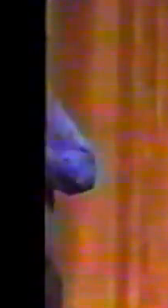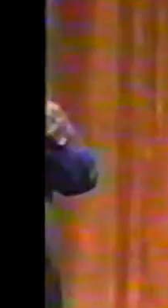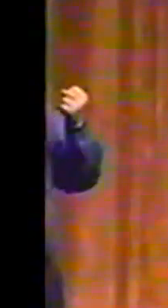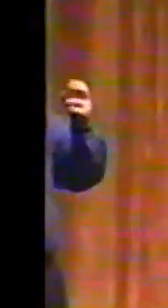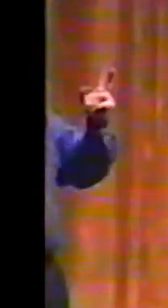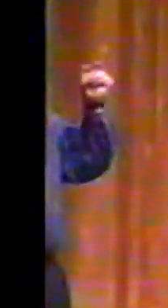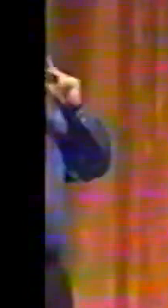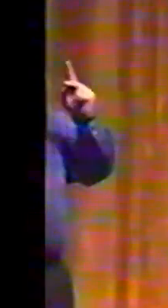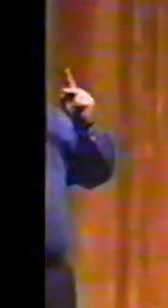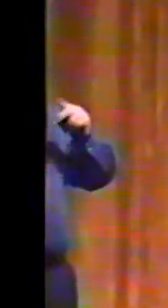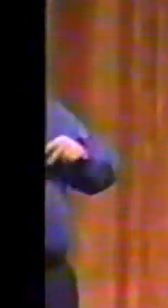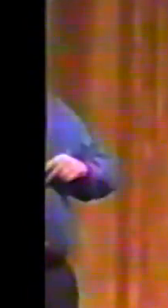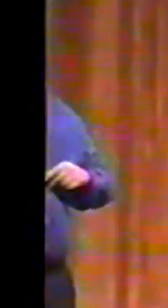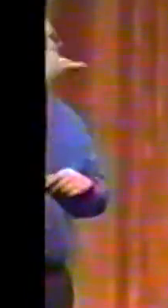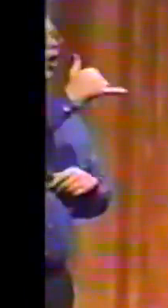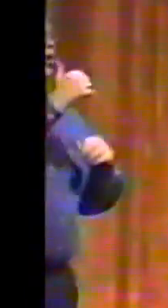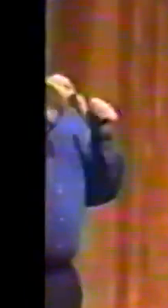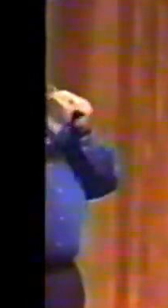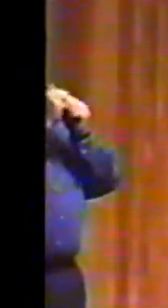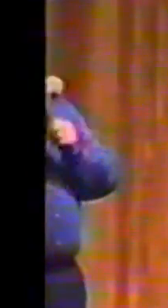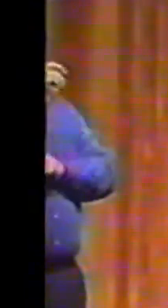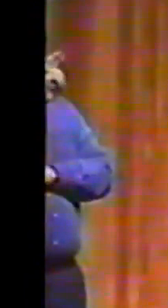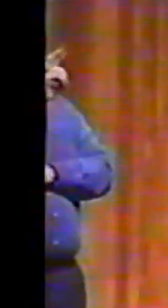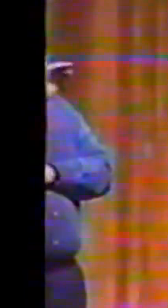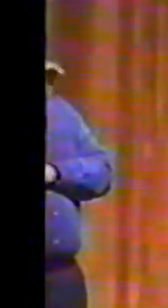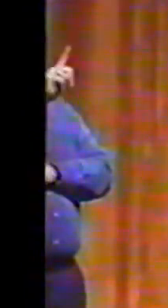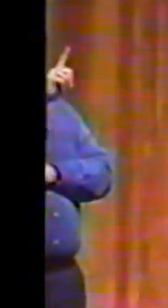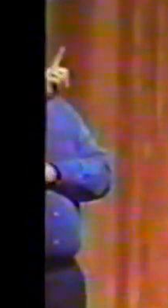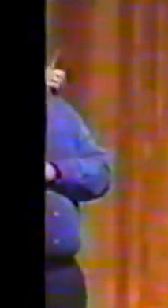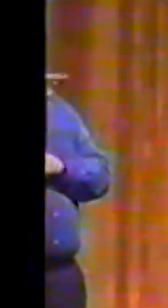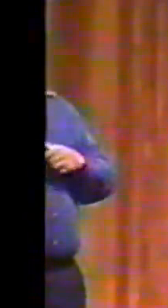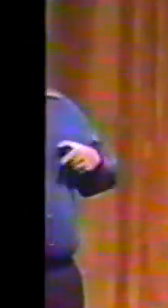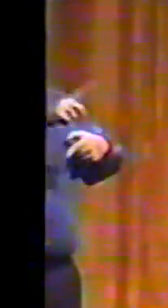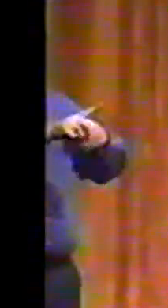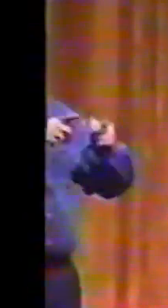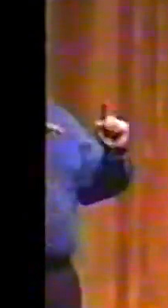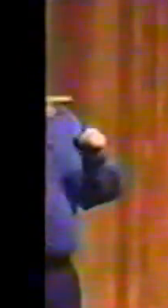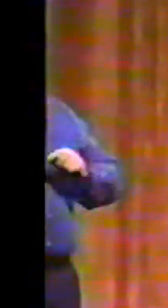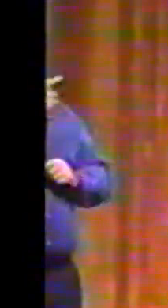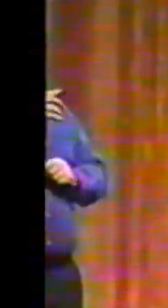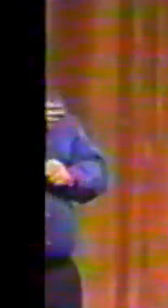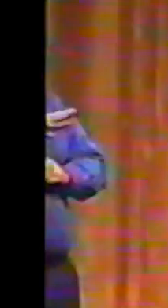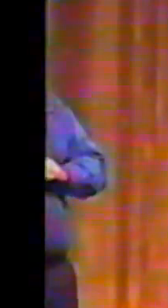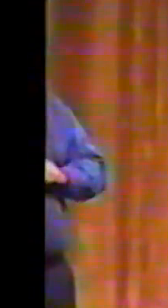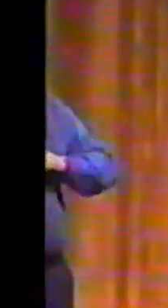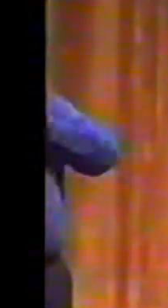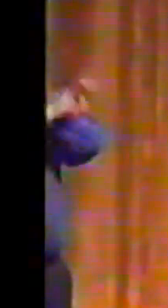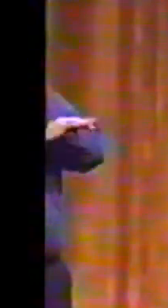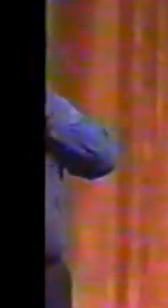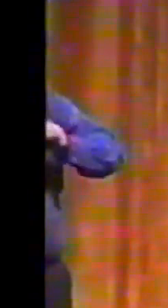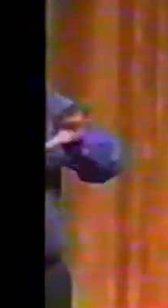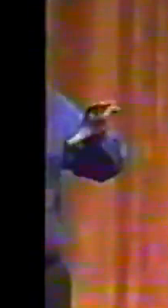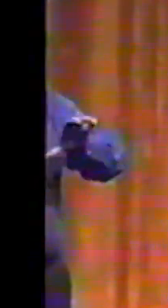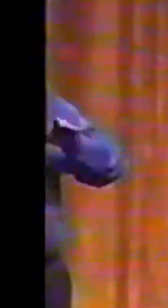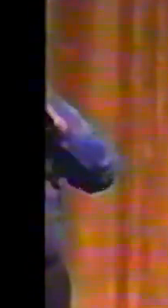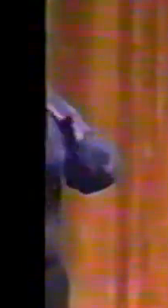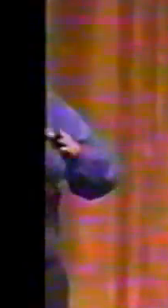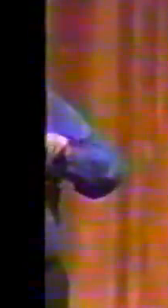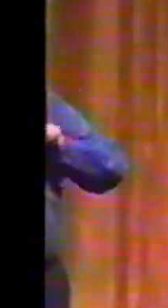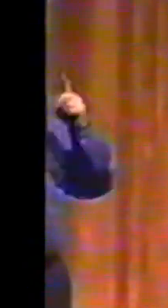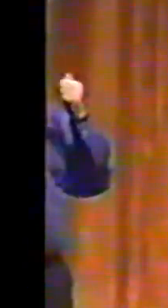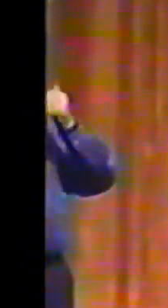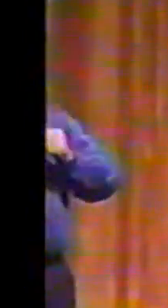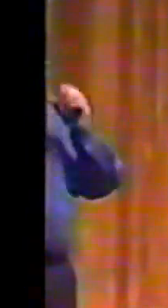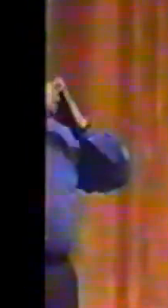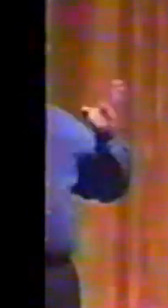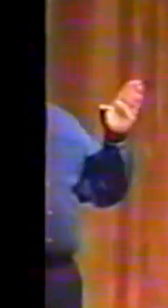racial overtones, that people thought it was perfectly fine to be treating people this way. But for the most part, we didn't